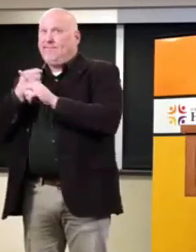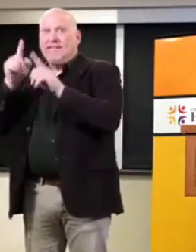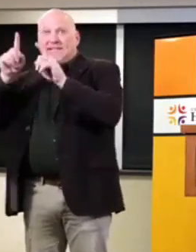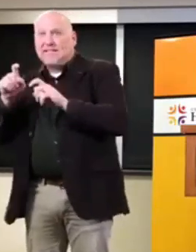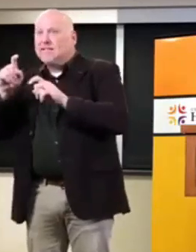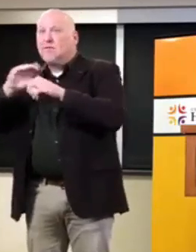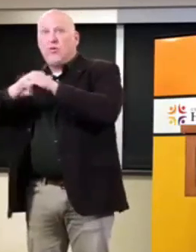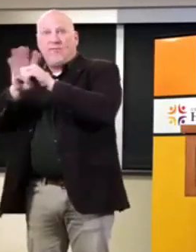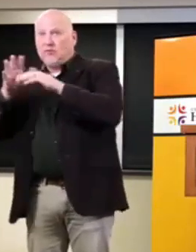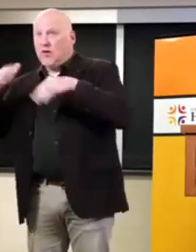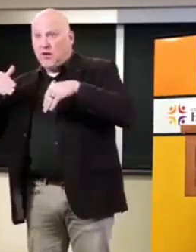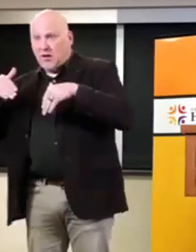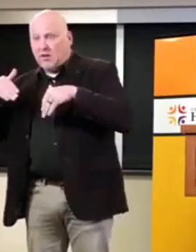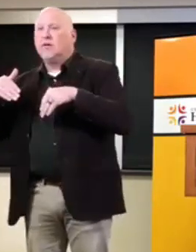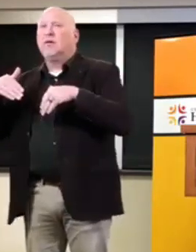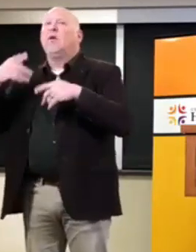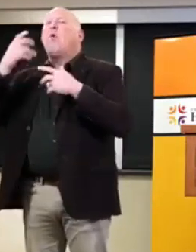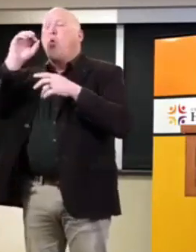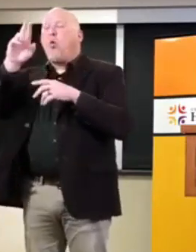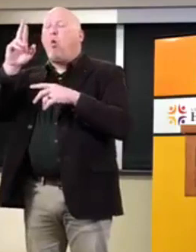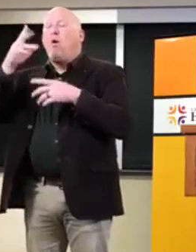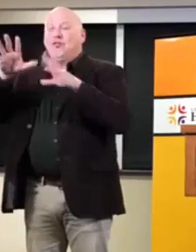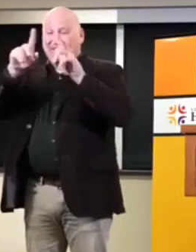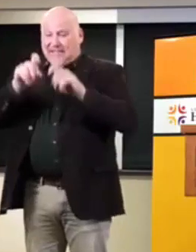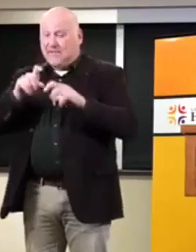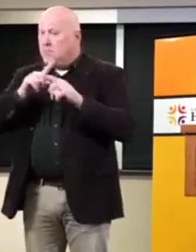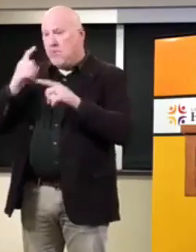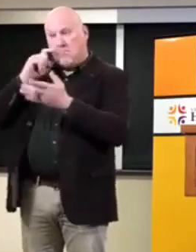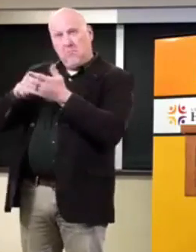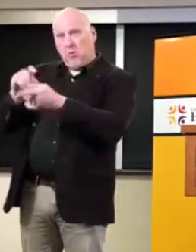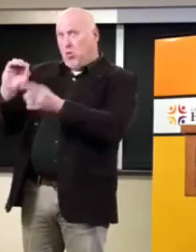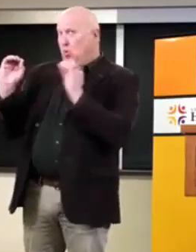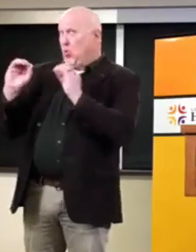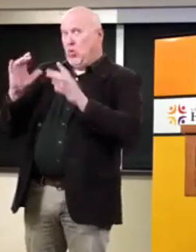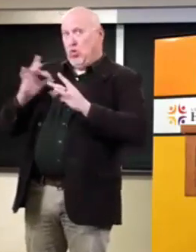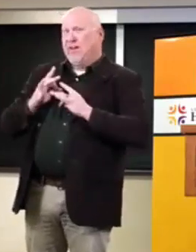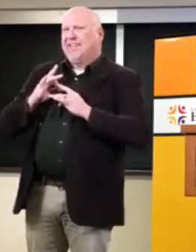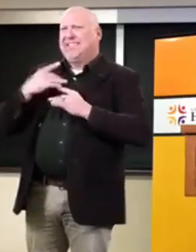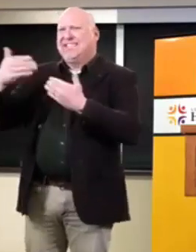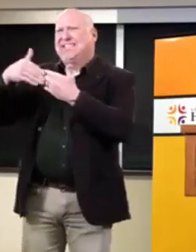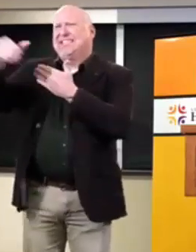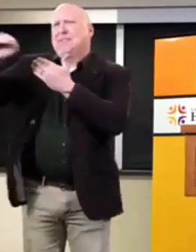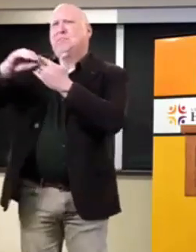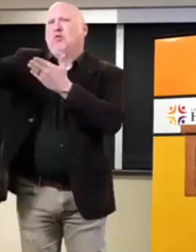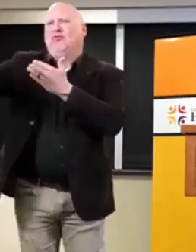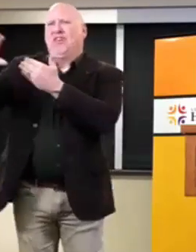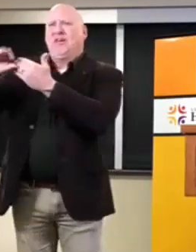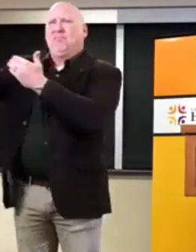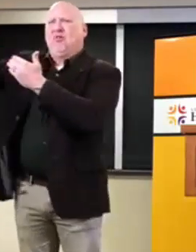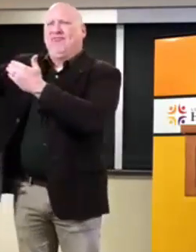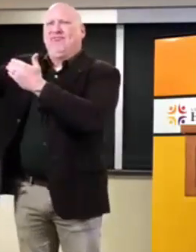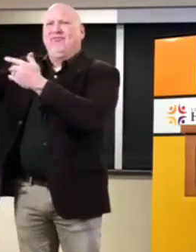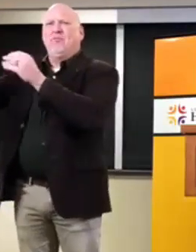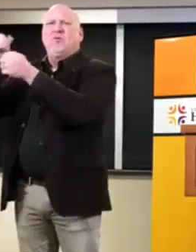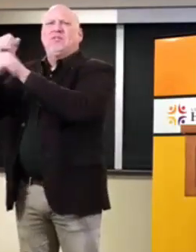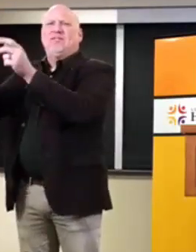Utah County to do a full investigation of this outbreak. All right, with that, I will open it up for questions.